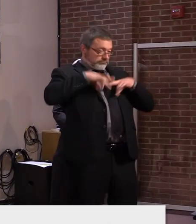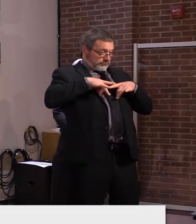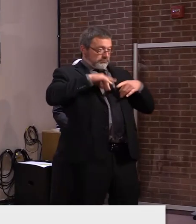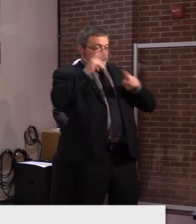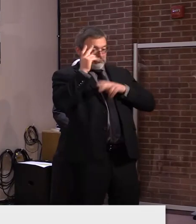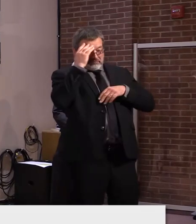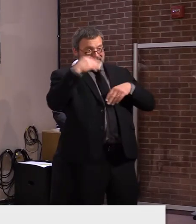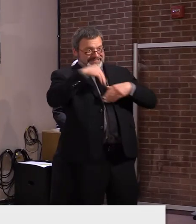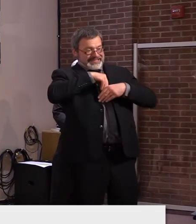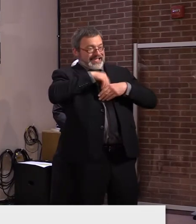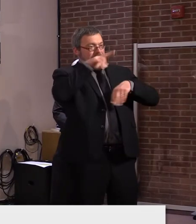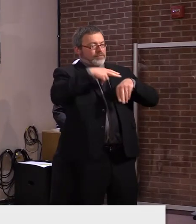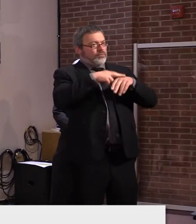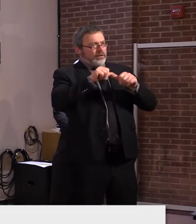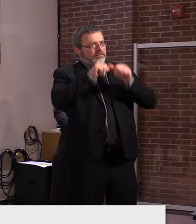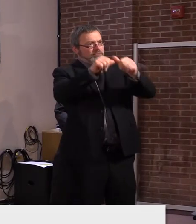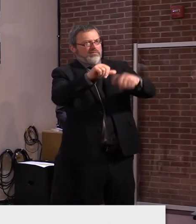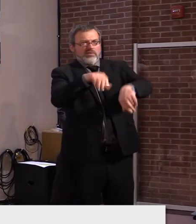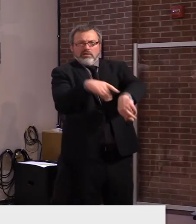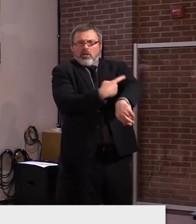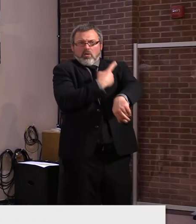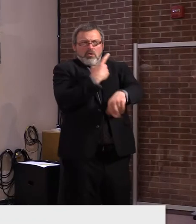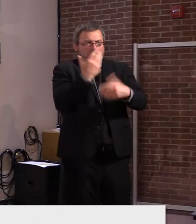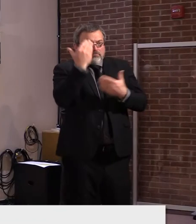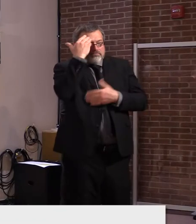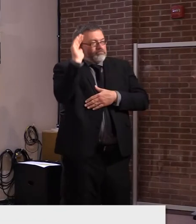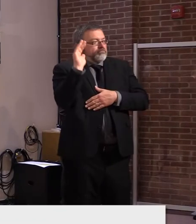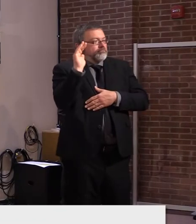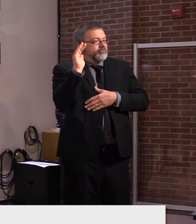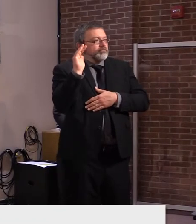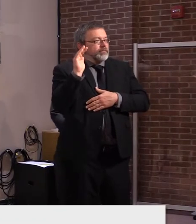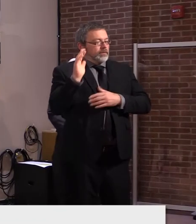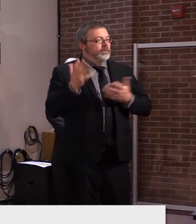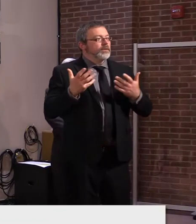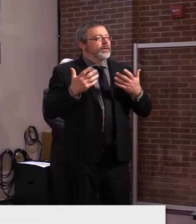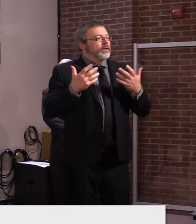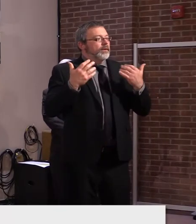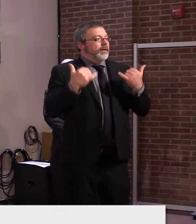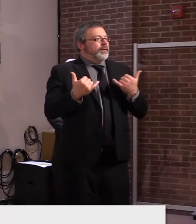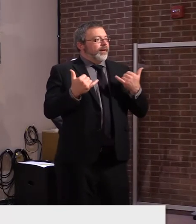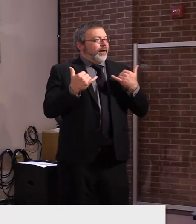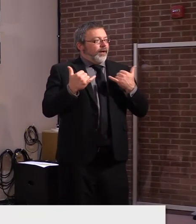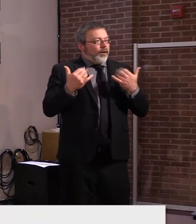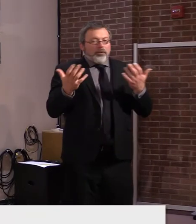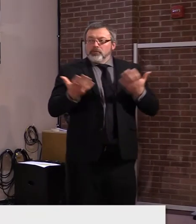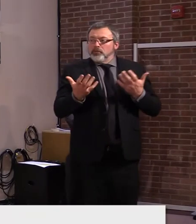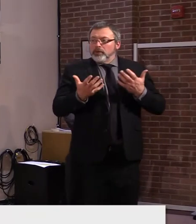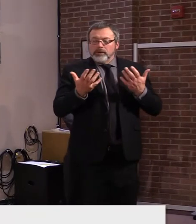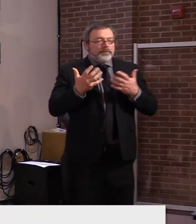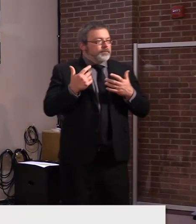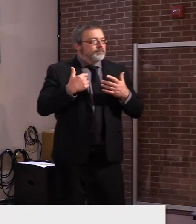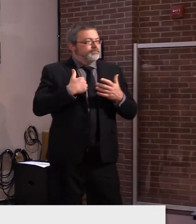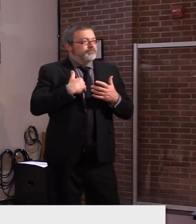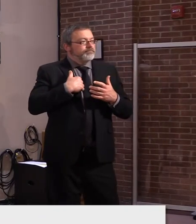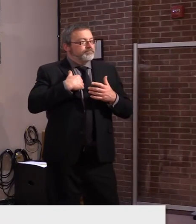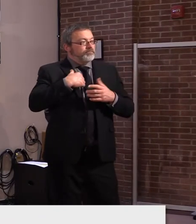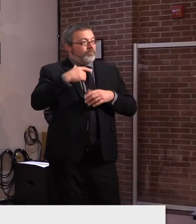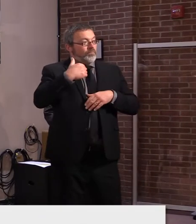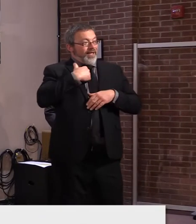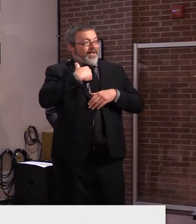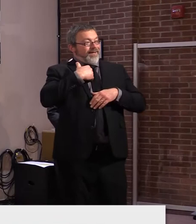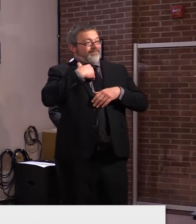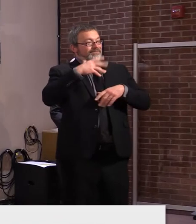not as powerful as the vaccine. So at this point in time, it's safe to have both, and we encourage people